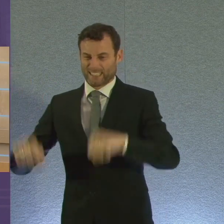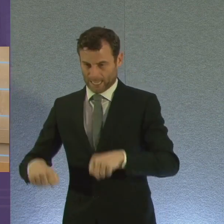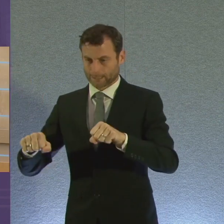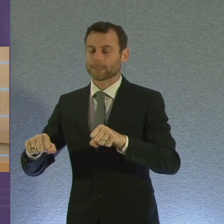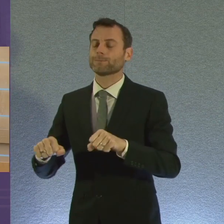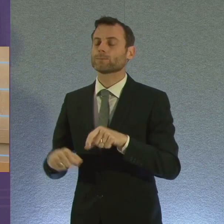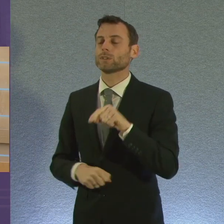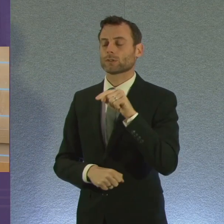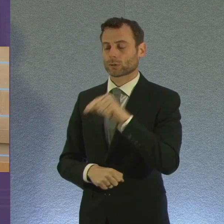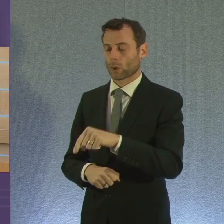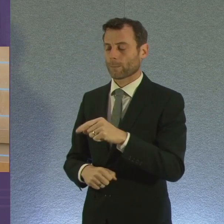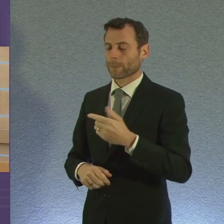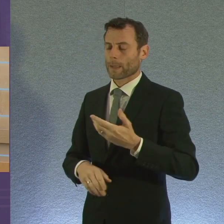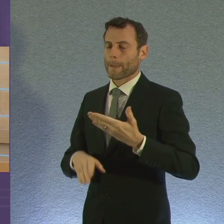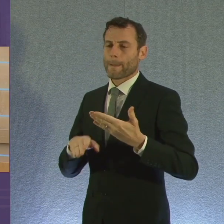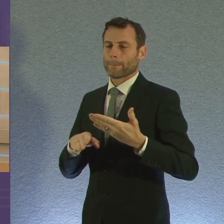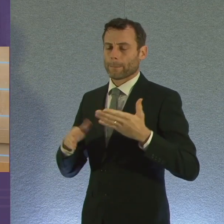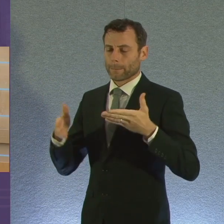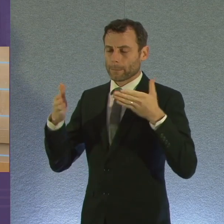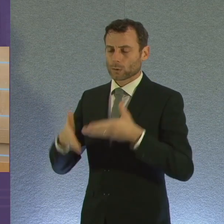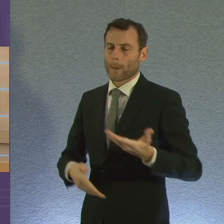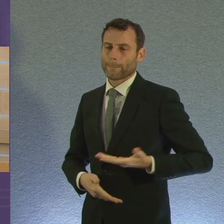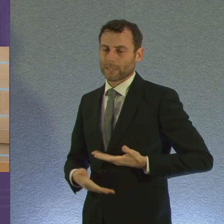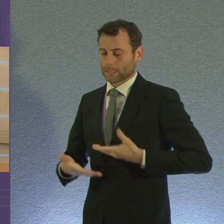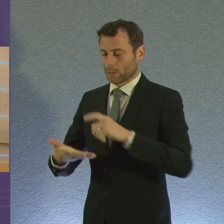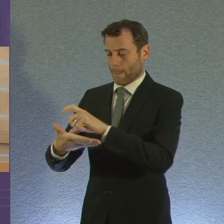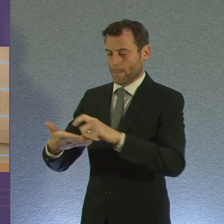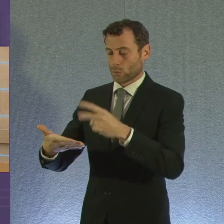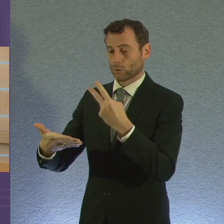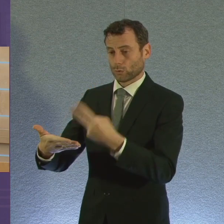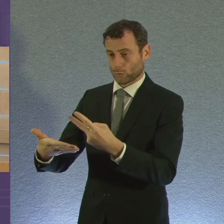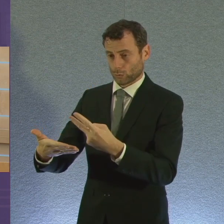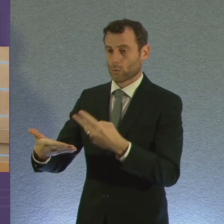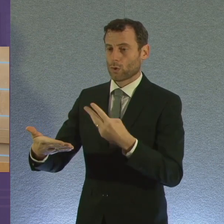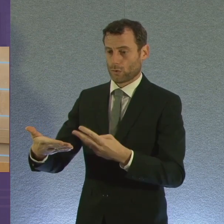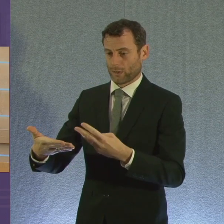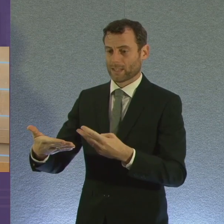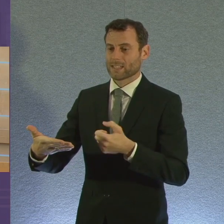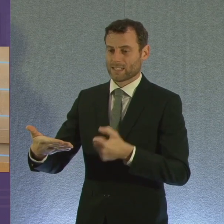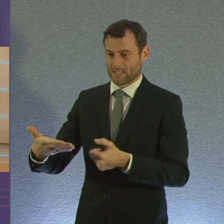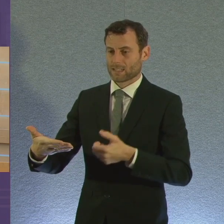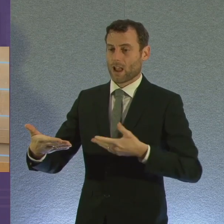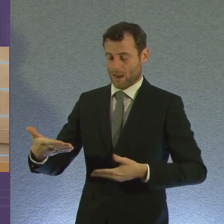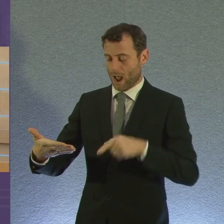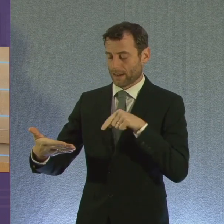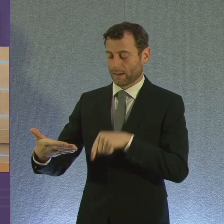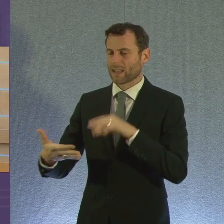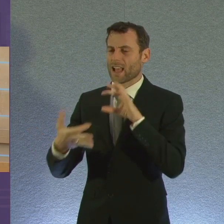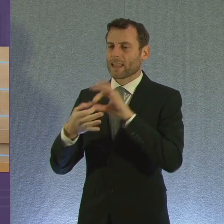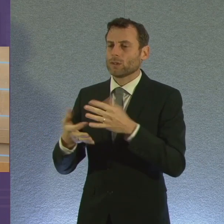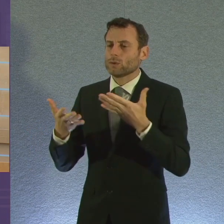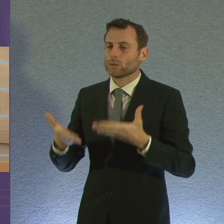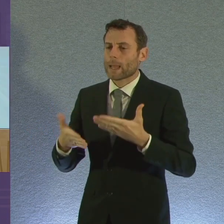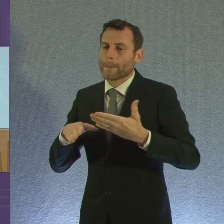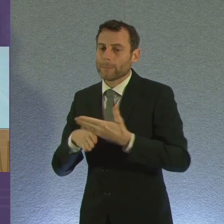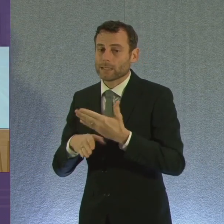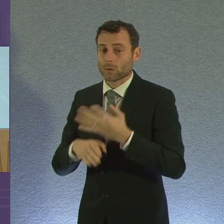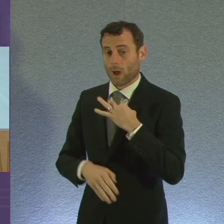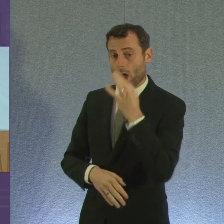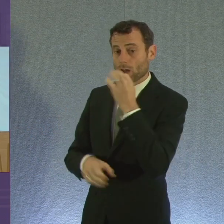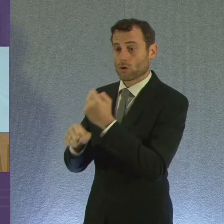motion 21365 in the name of Graham Day on behalf of the Bureau setting out revisions to today's business. Could I call on Graham Day to move this